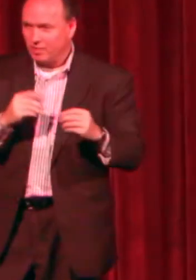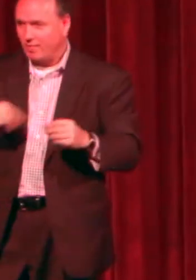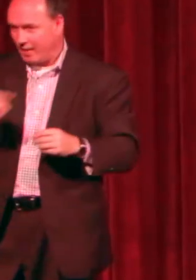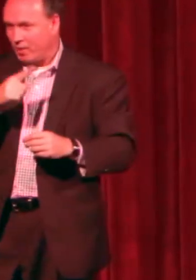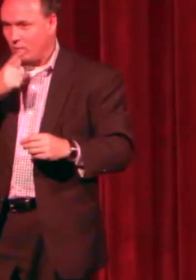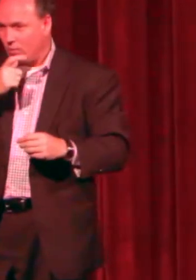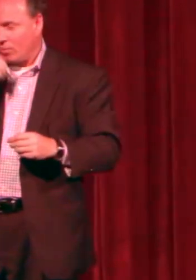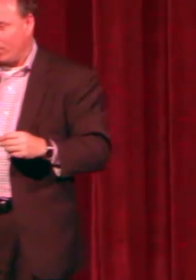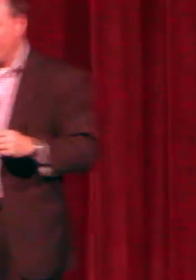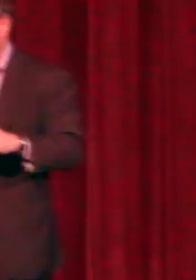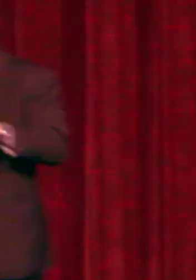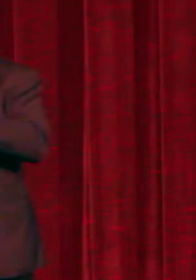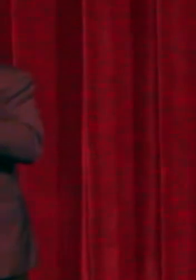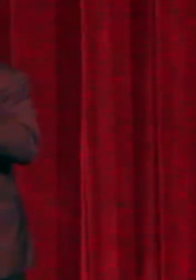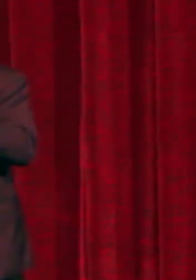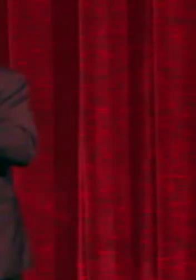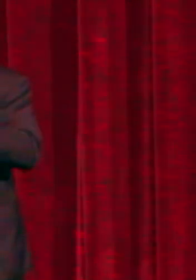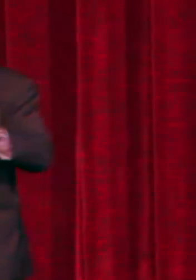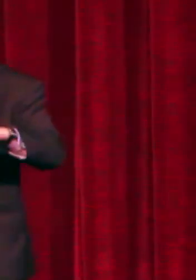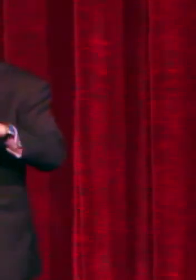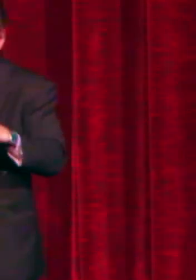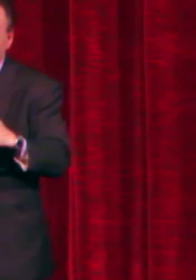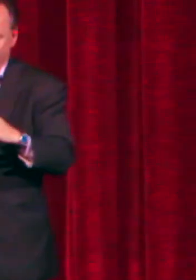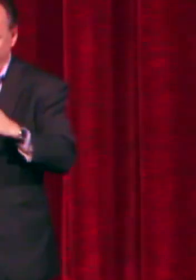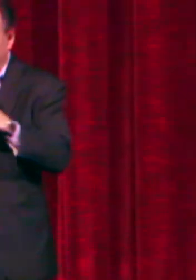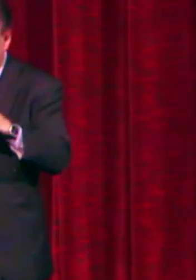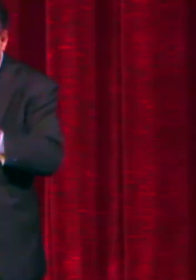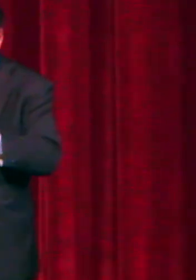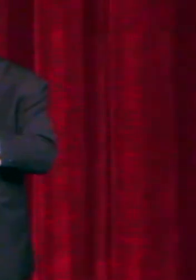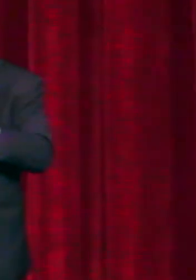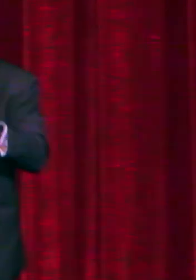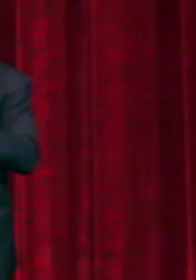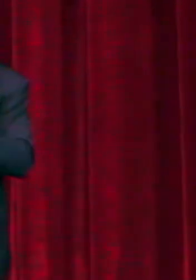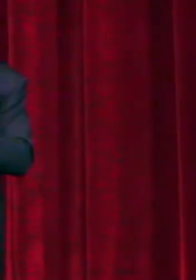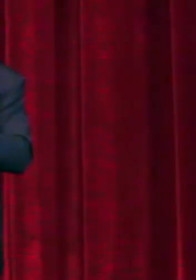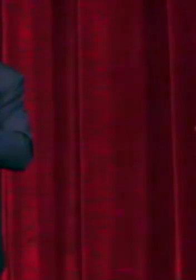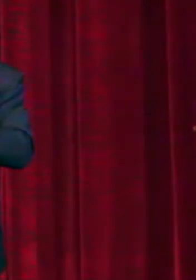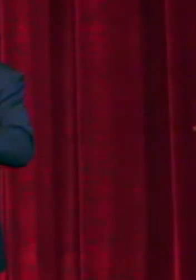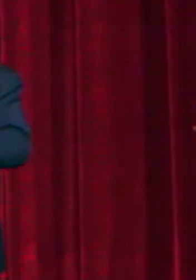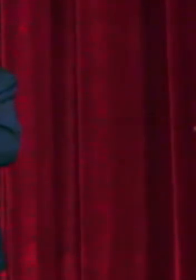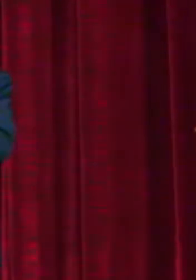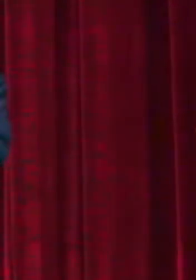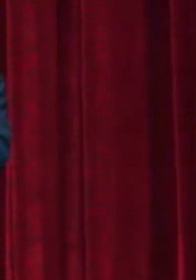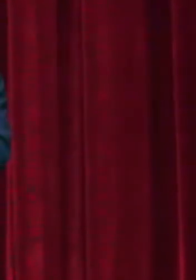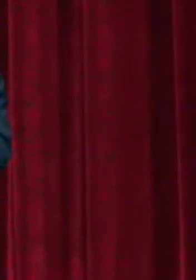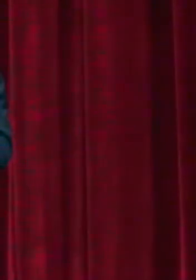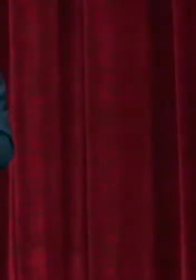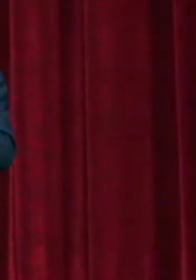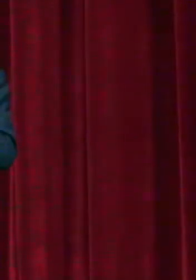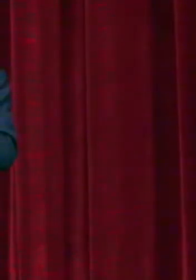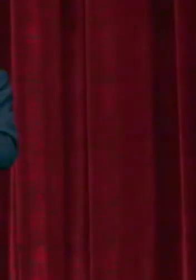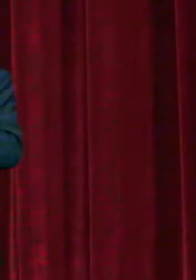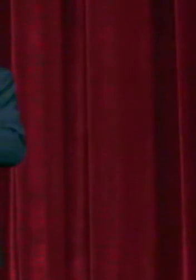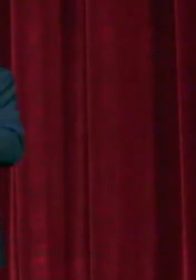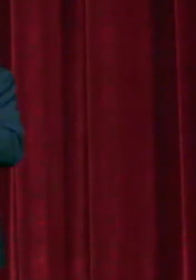They're the ones that are on the ground. They're the ones that are in that situation. So listening and paying